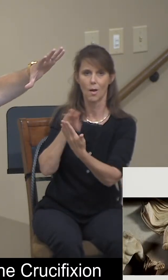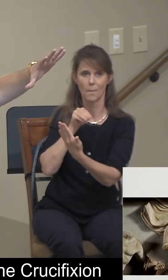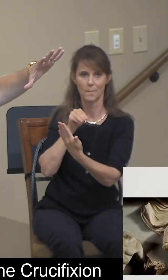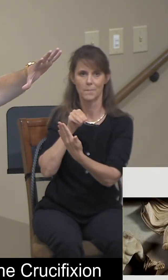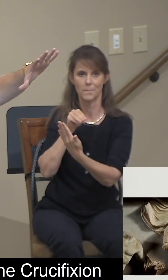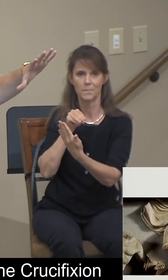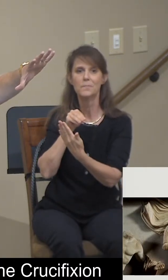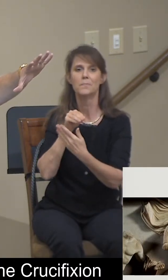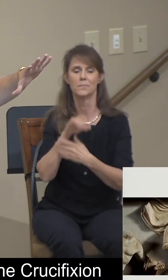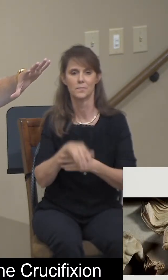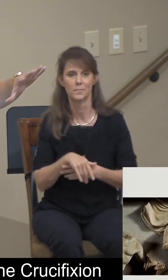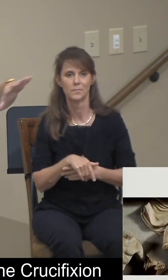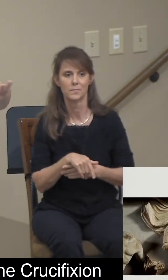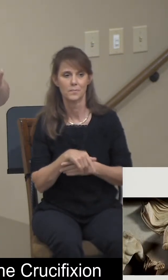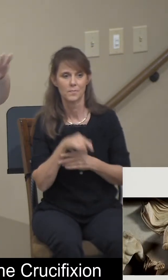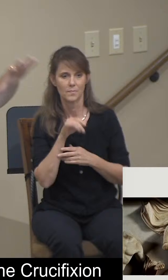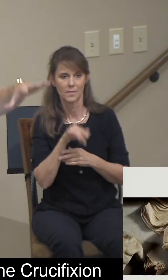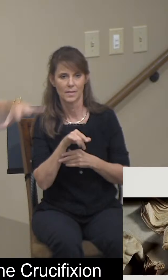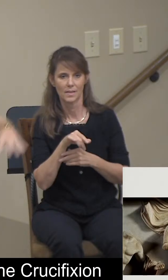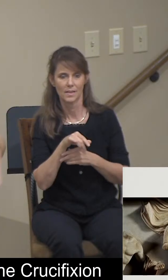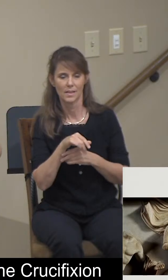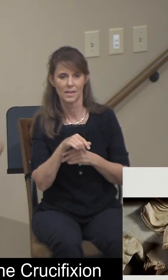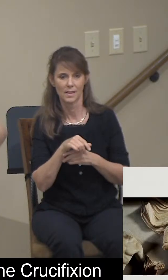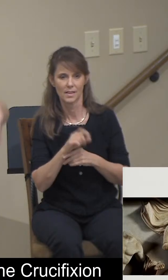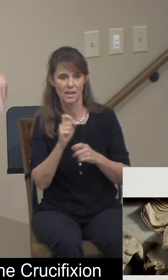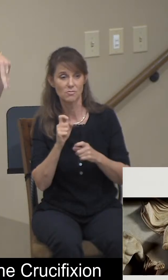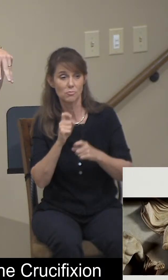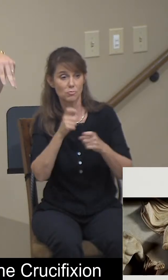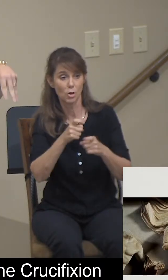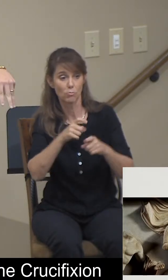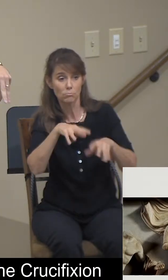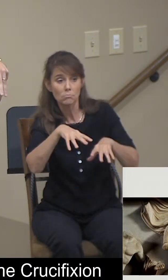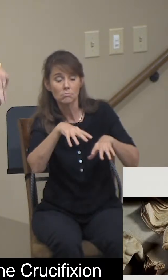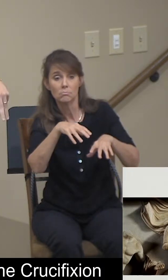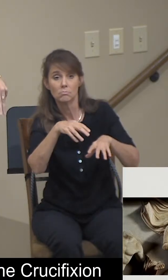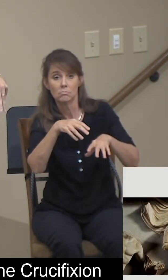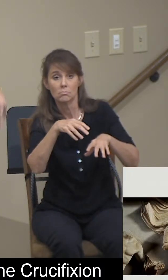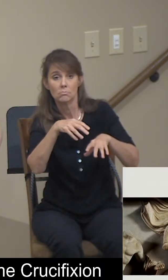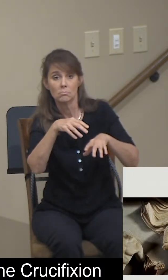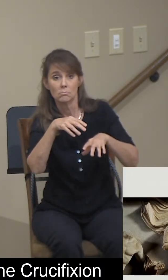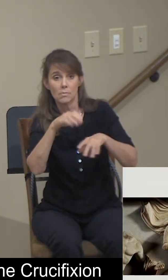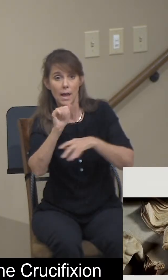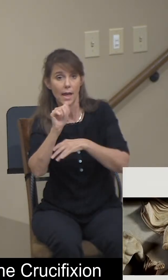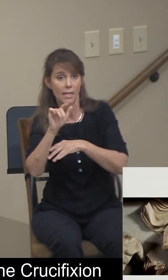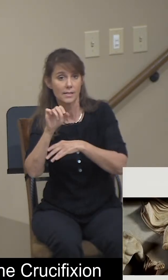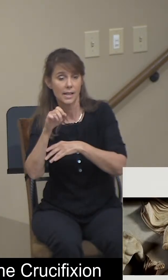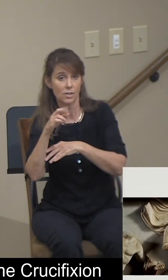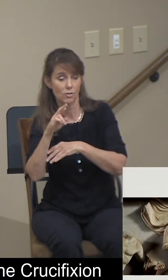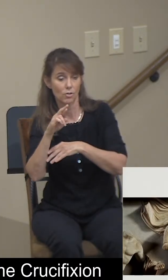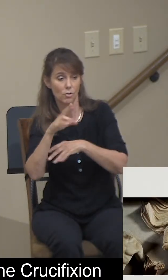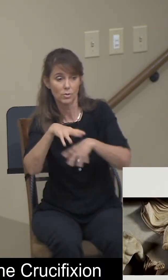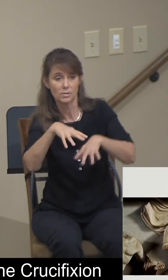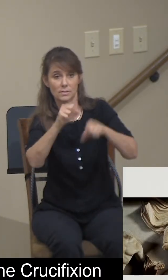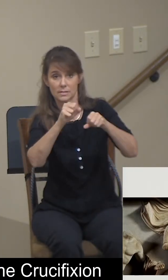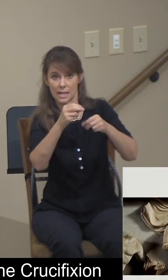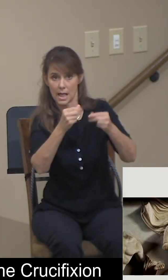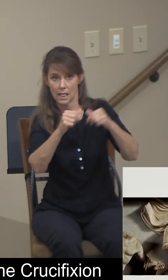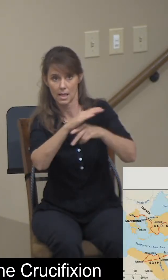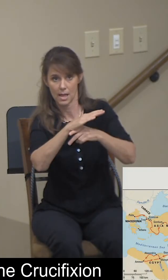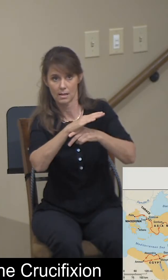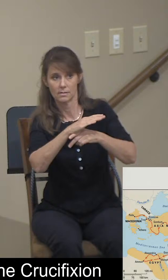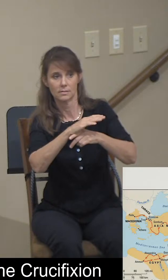veterans of military conflict, give them that land with the expectation that they're setting up a Greek city in those